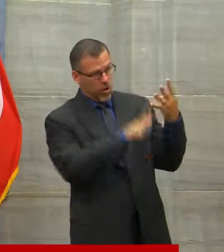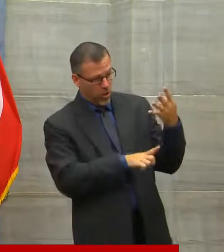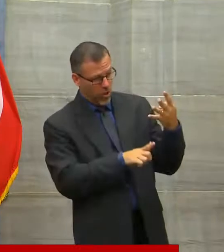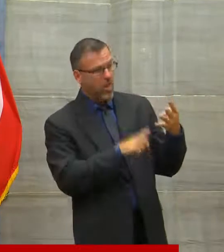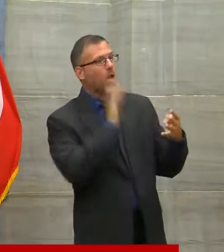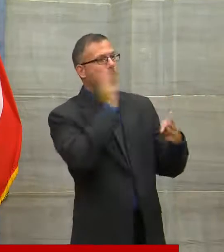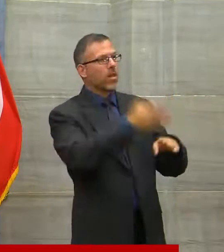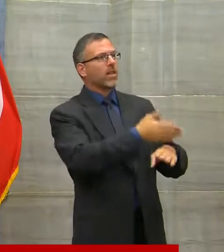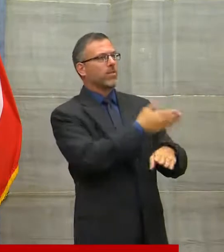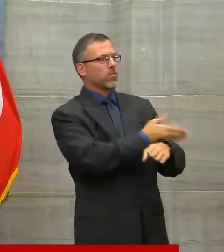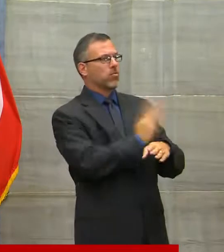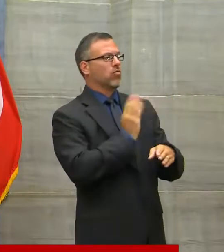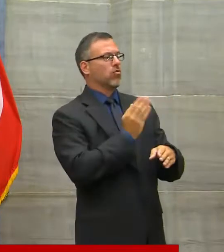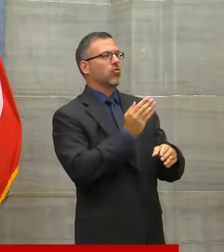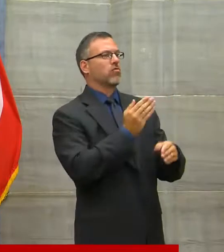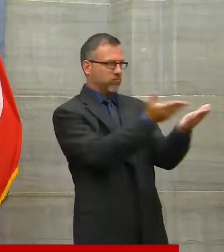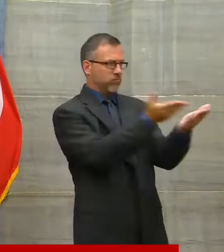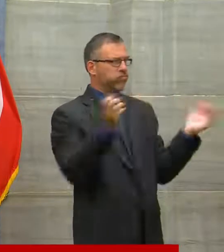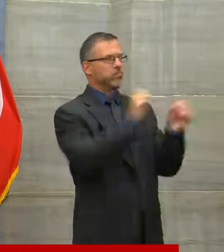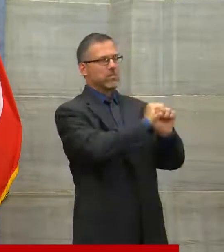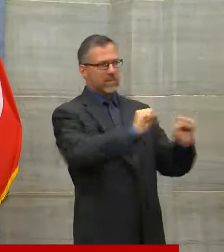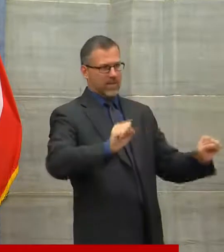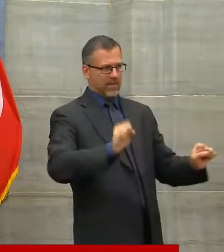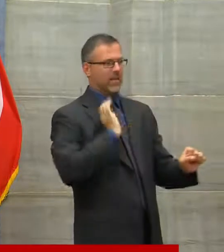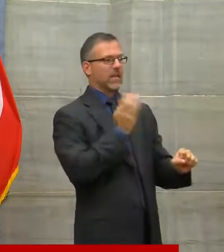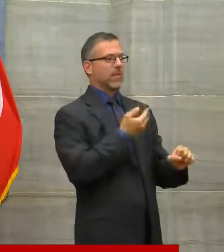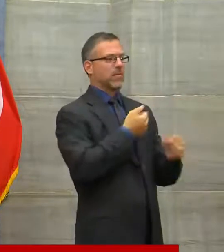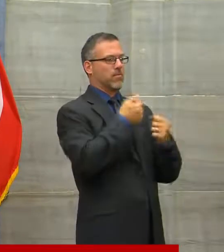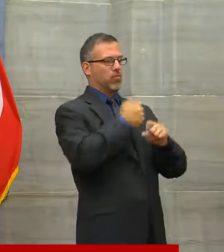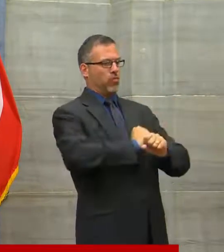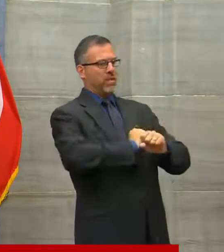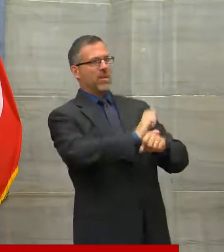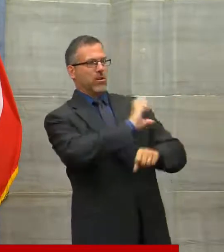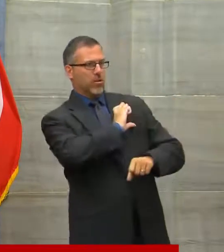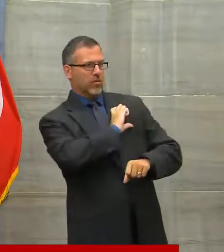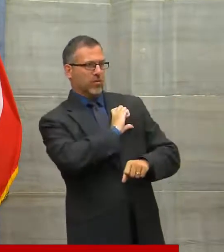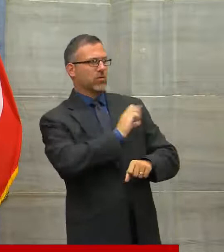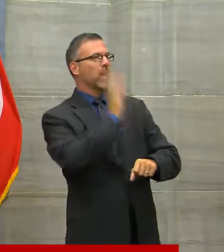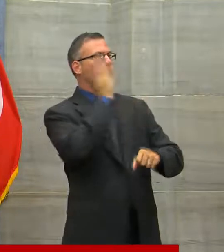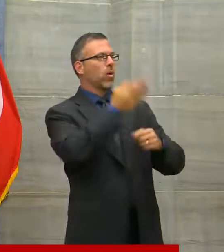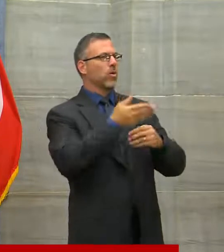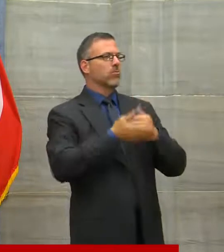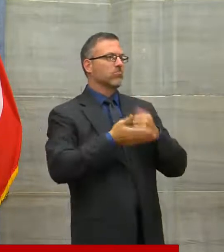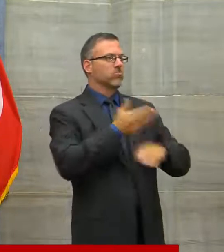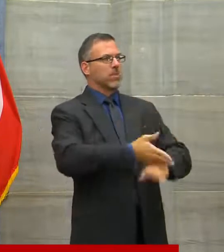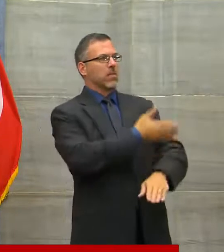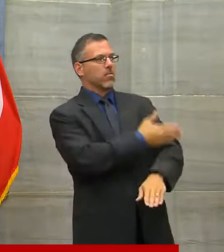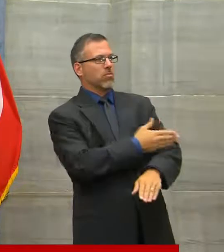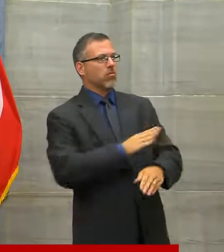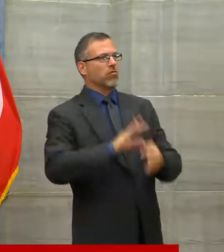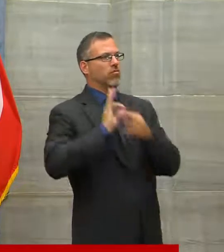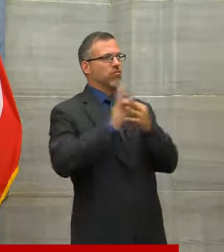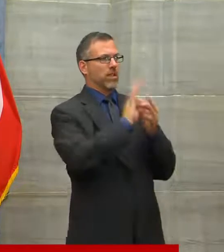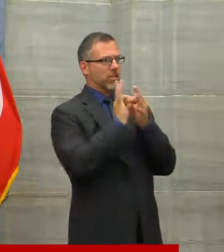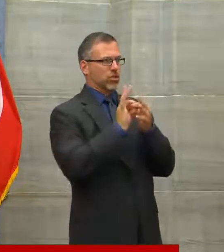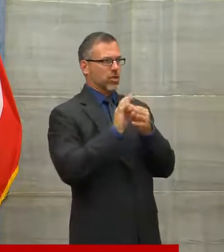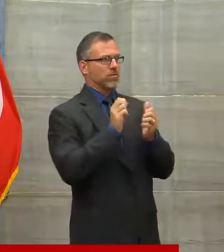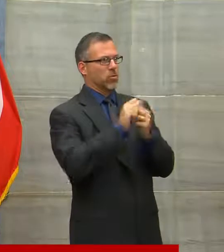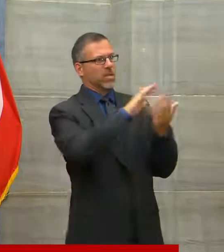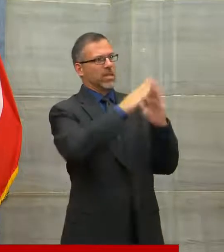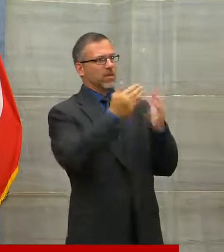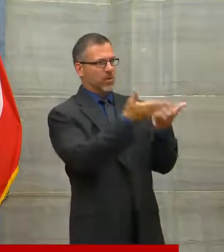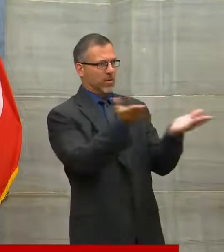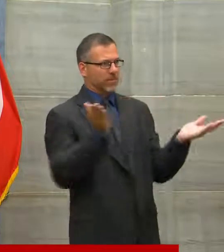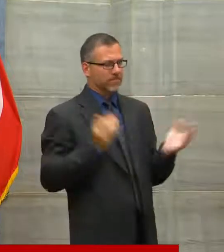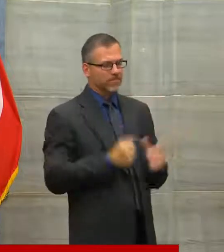and for the communities we serve and protect, build those relationships. Although we provide